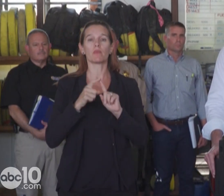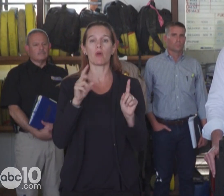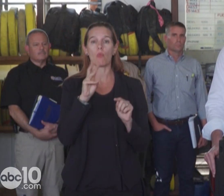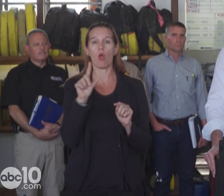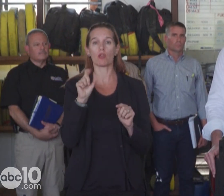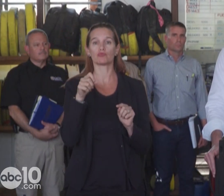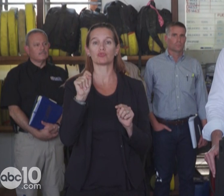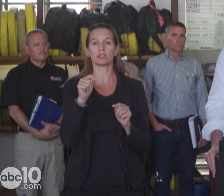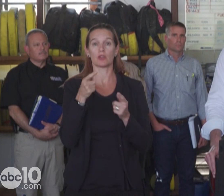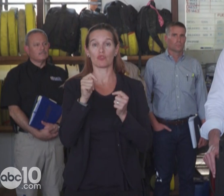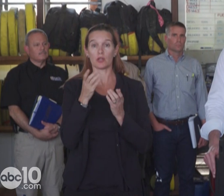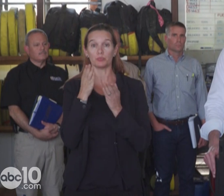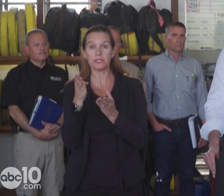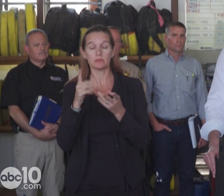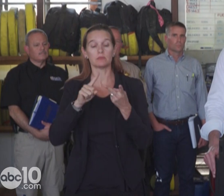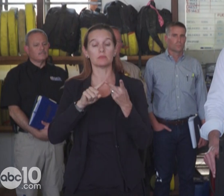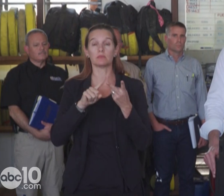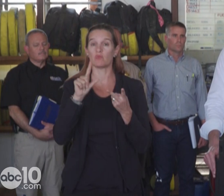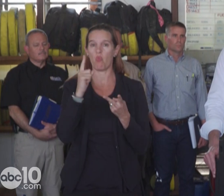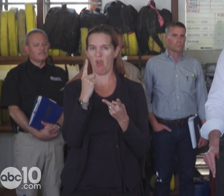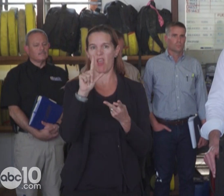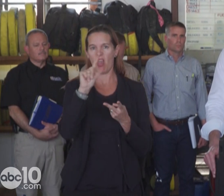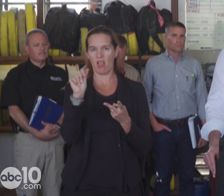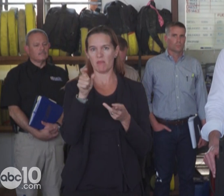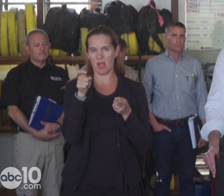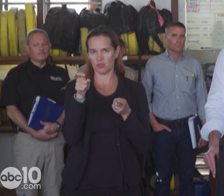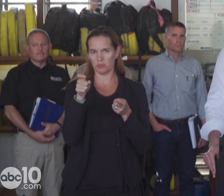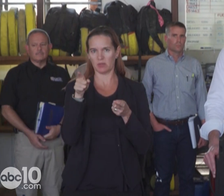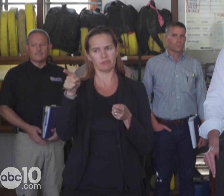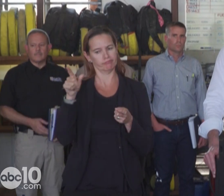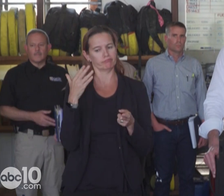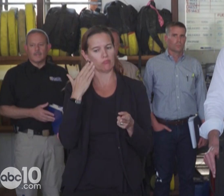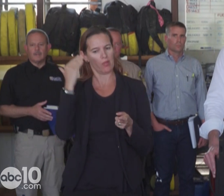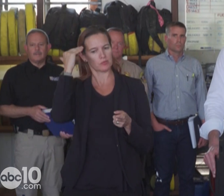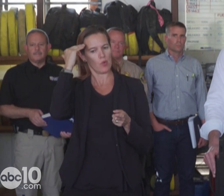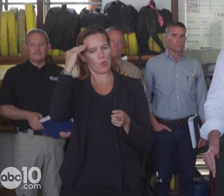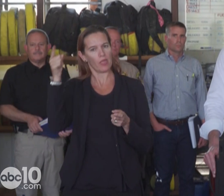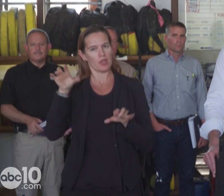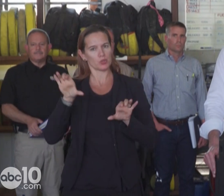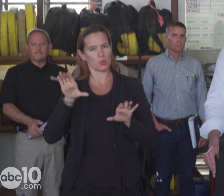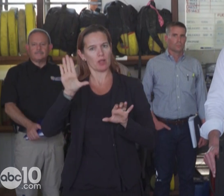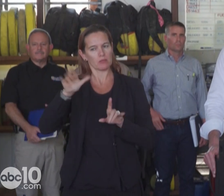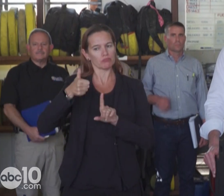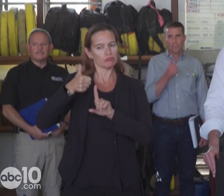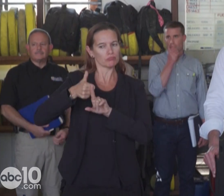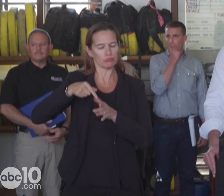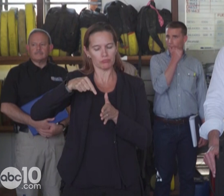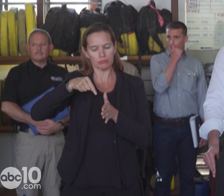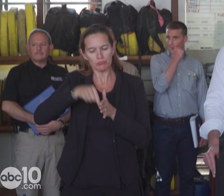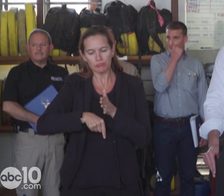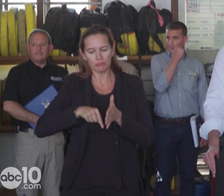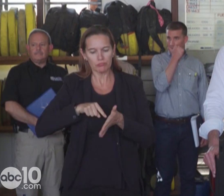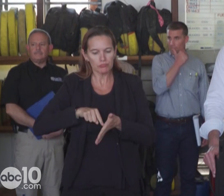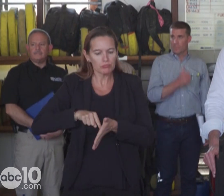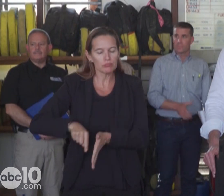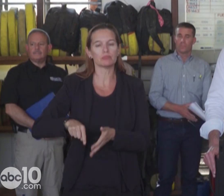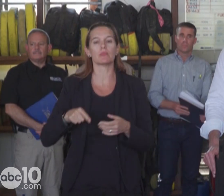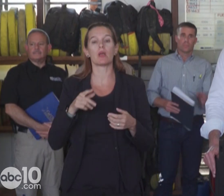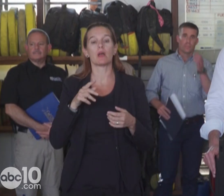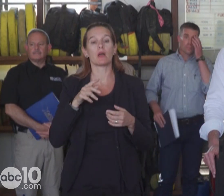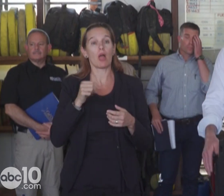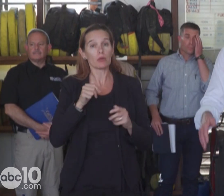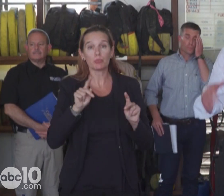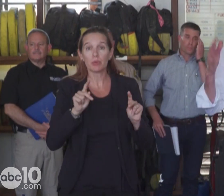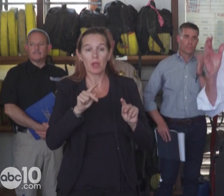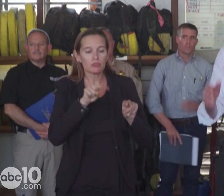are trying to make a bid. Elliott Management's one of them, well known. They're doing their own internal bid. There's people that are looking